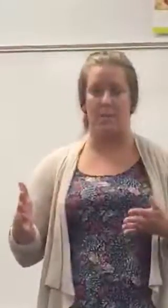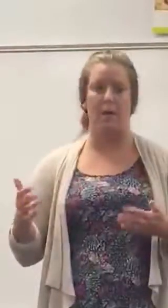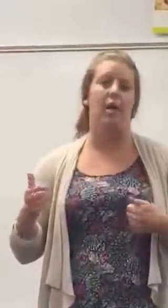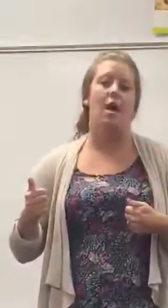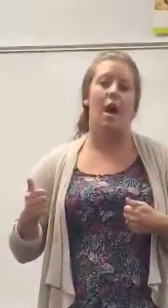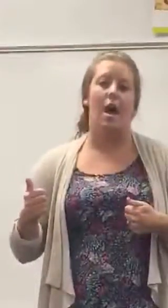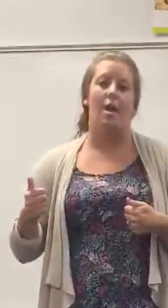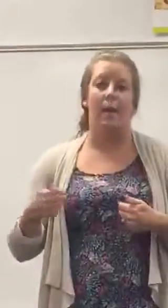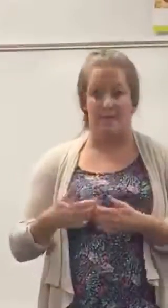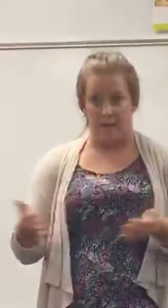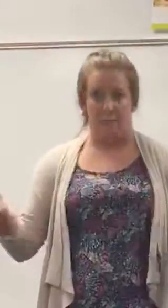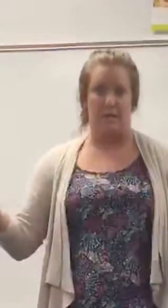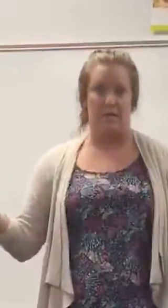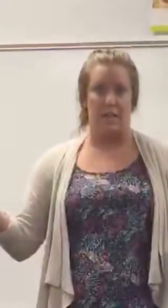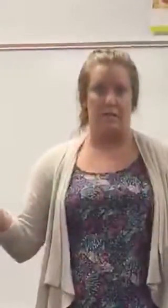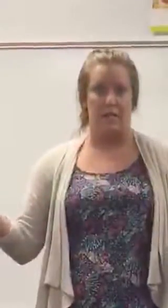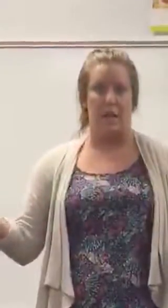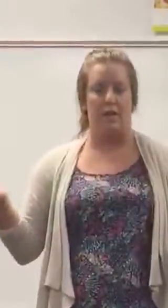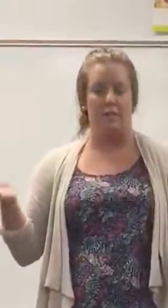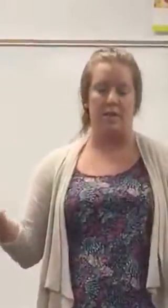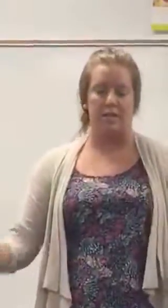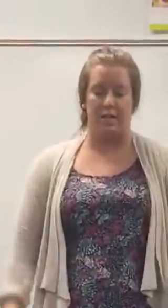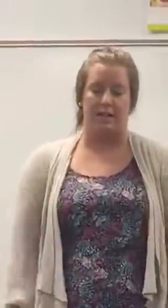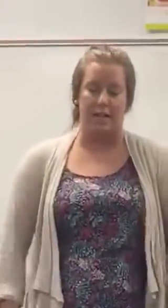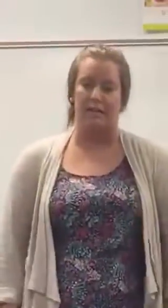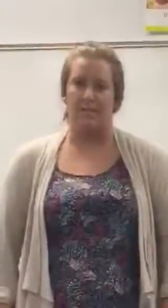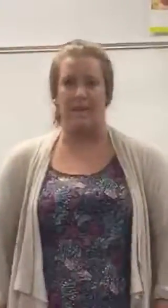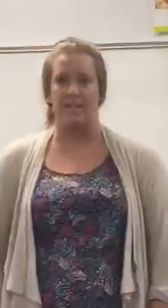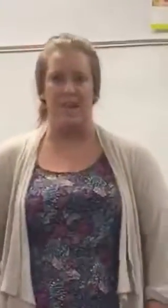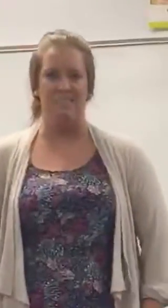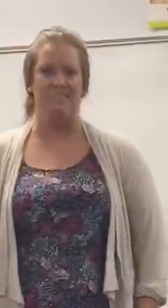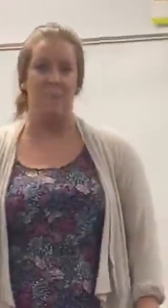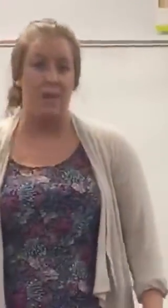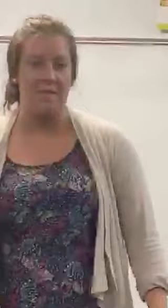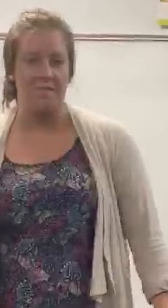number, and then I will give you time to share out, and I'll make sure that I let you know that as well, okay?